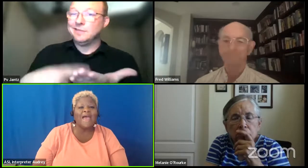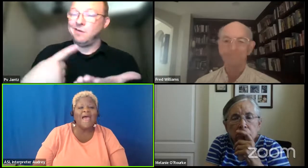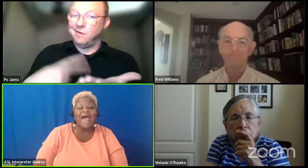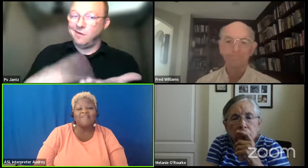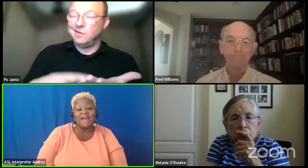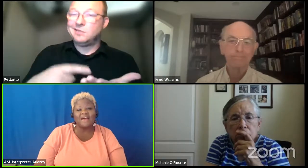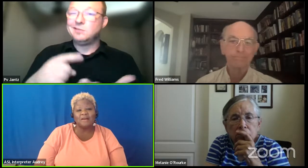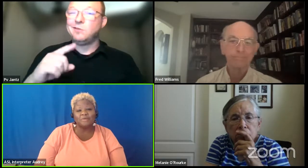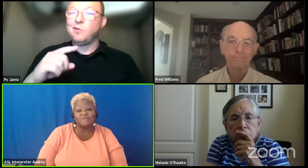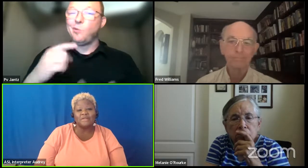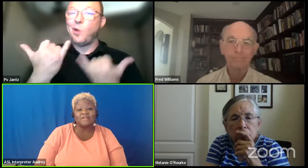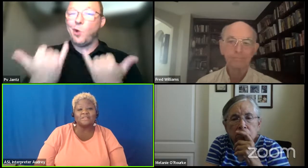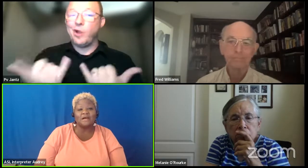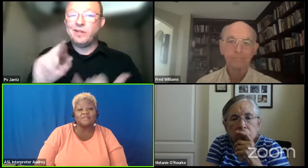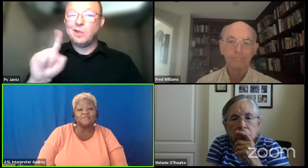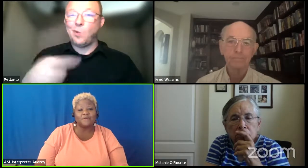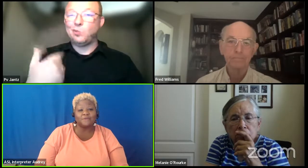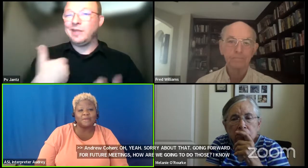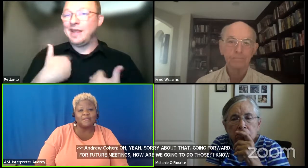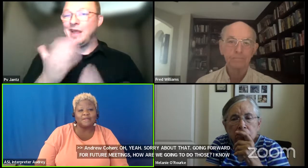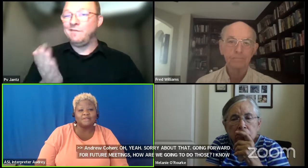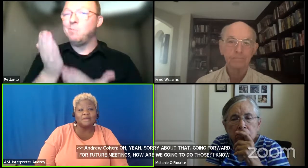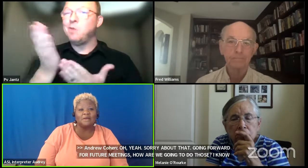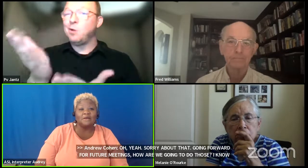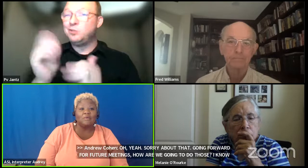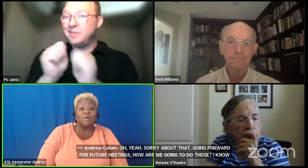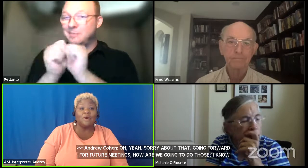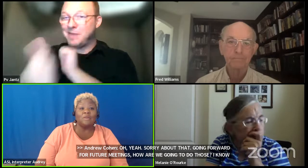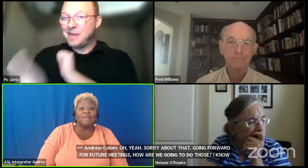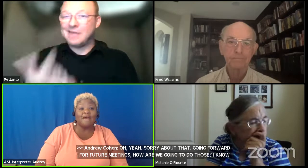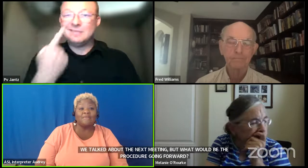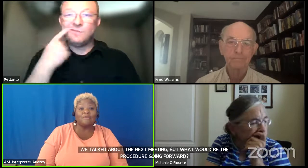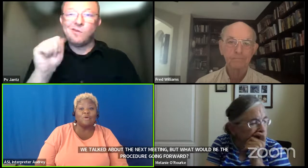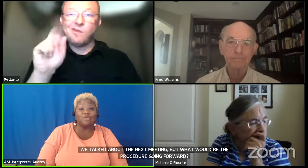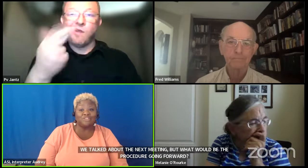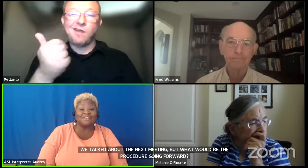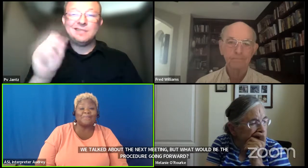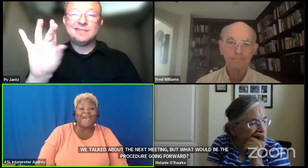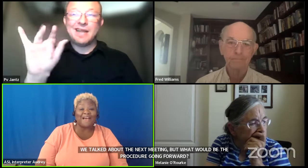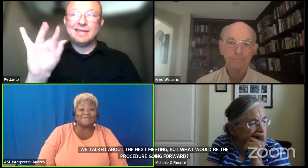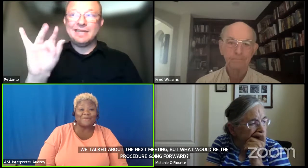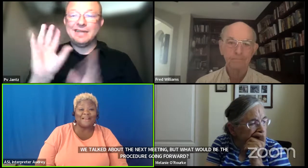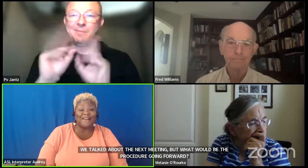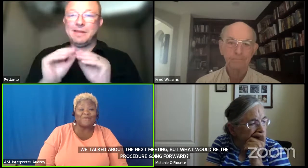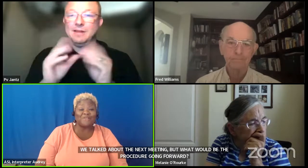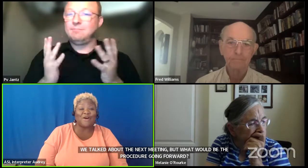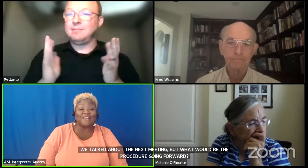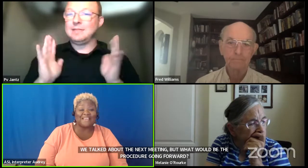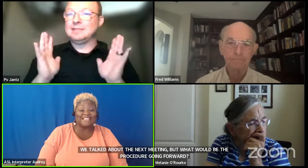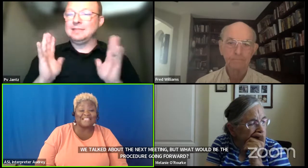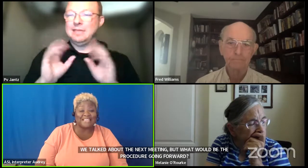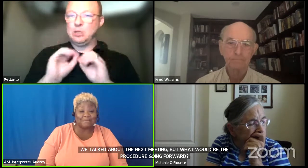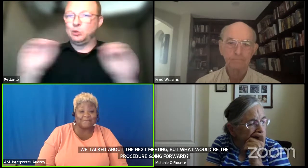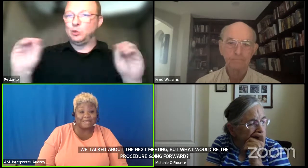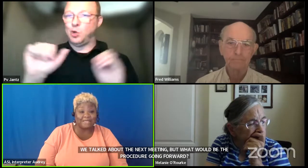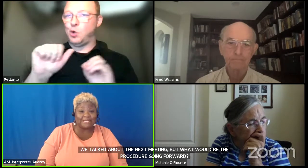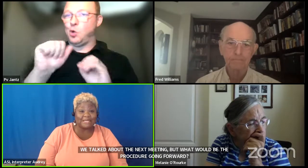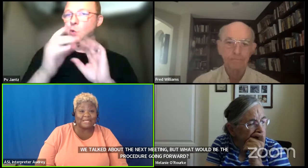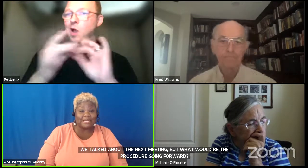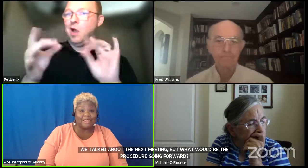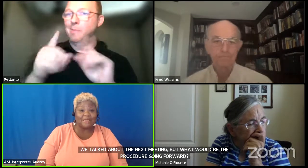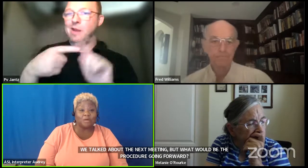We haven't had an opportunity to discuss further meetings. We only have the motion passed right now for the August 18th